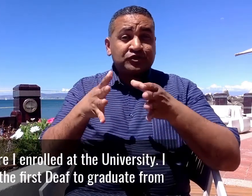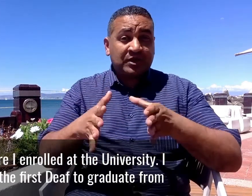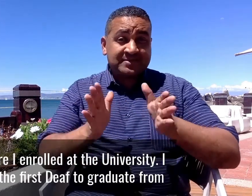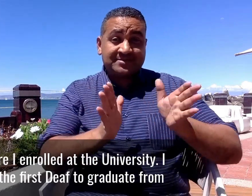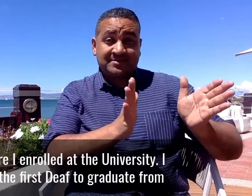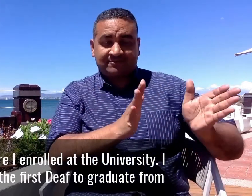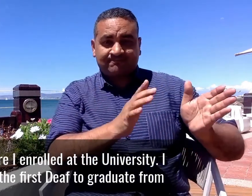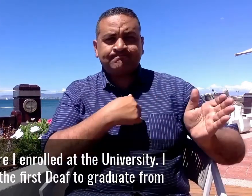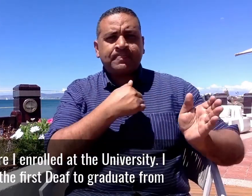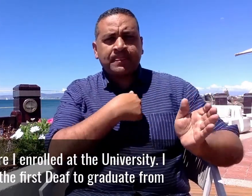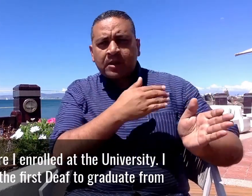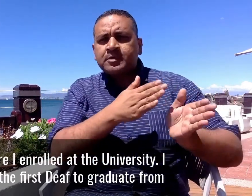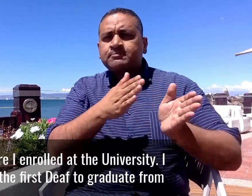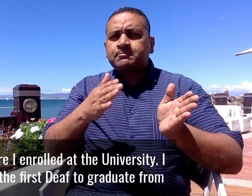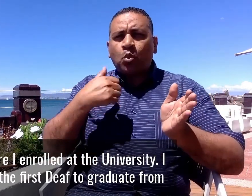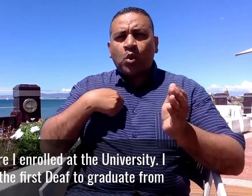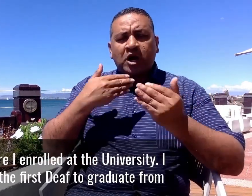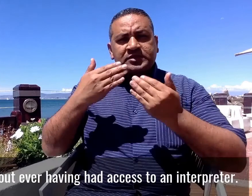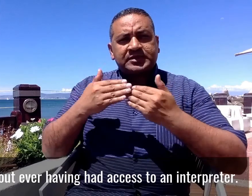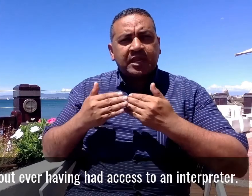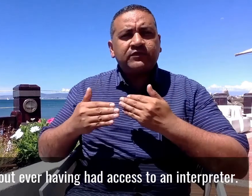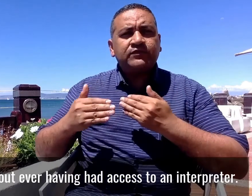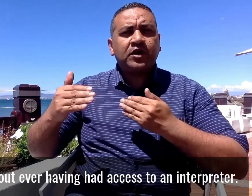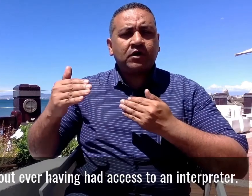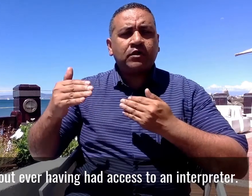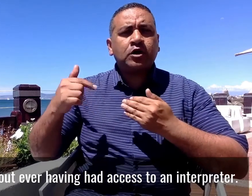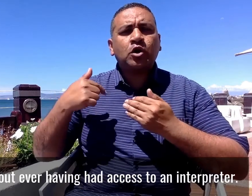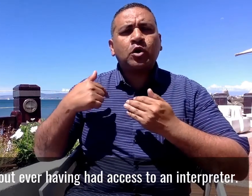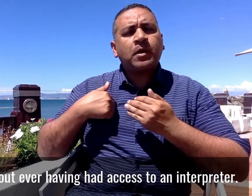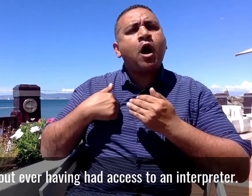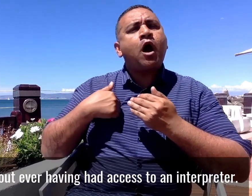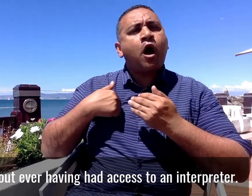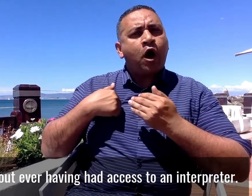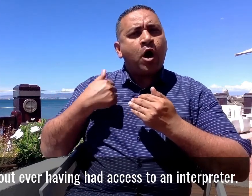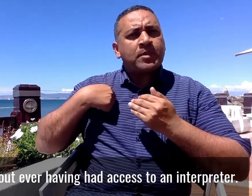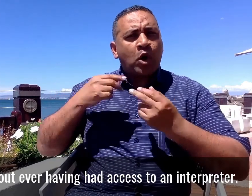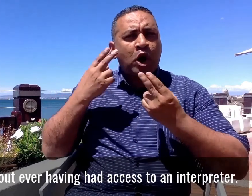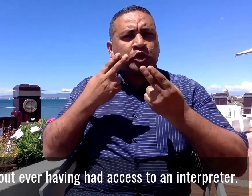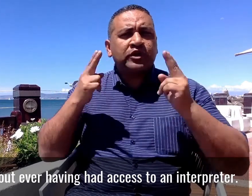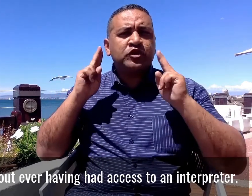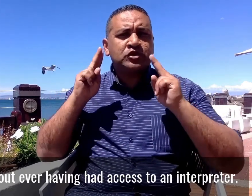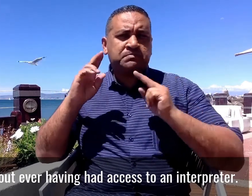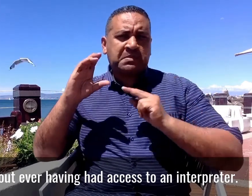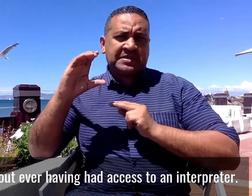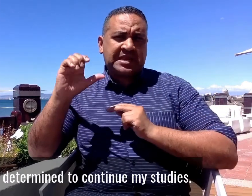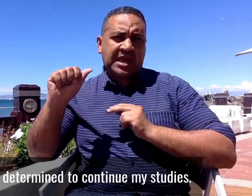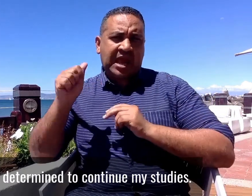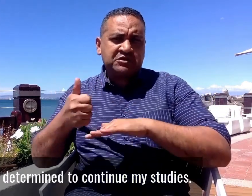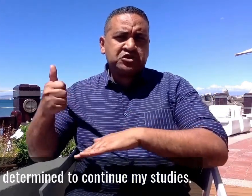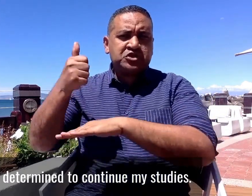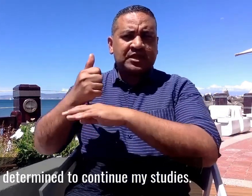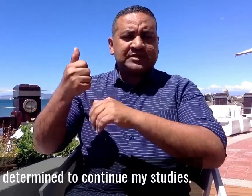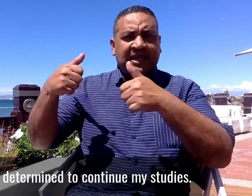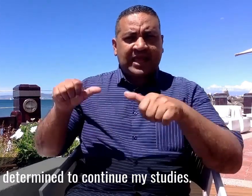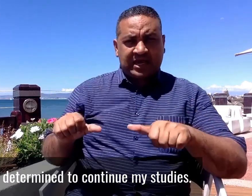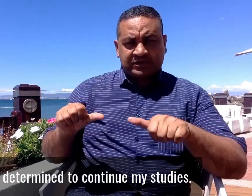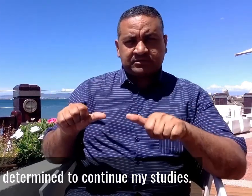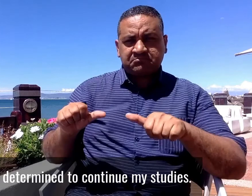was the first deaf graduate to graduate from Cape College without ever having had access to an interpreter, and I was determined to continue my